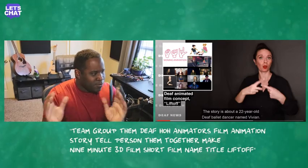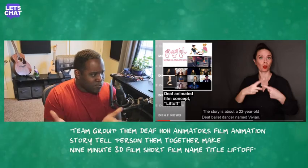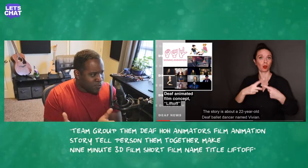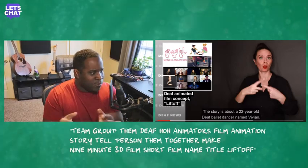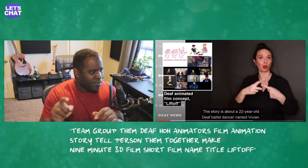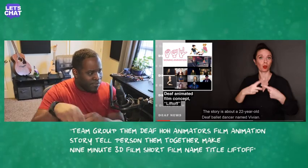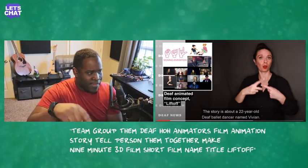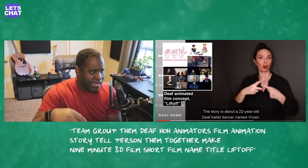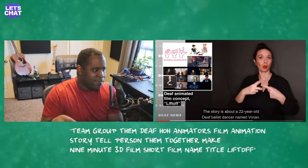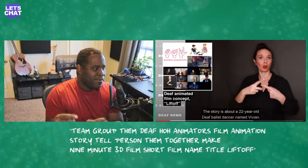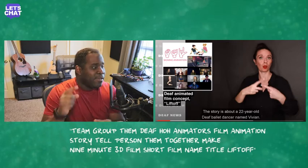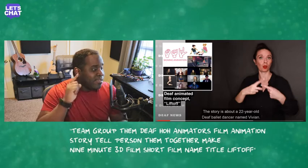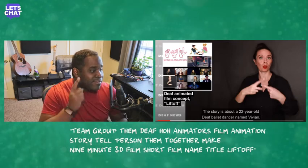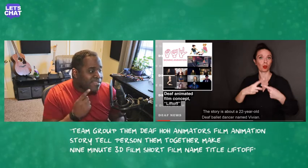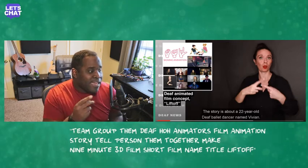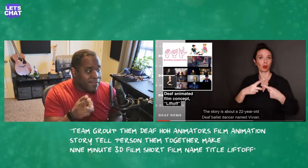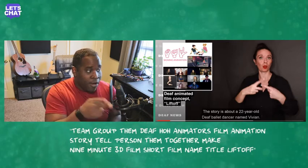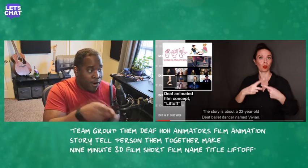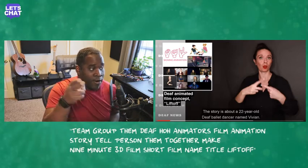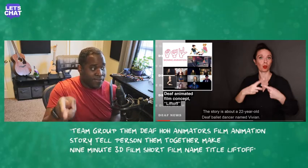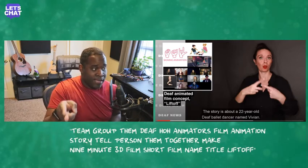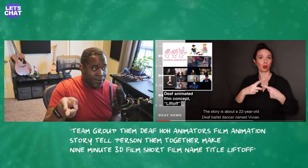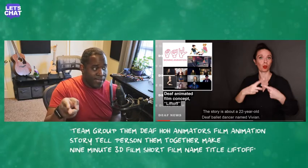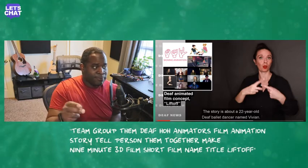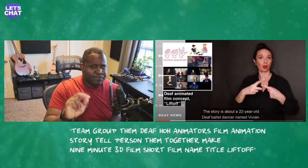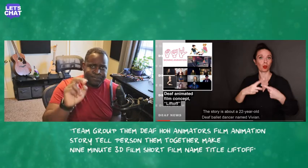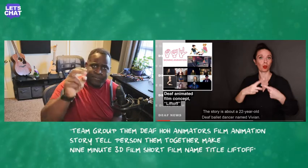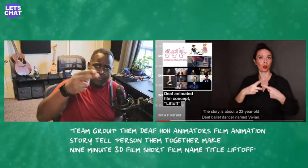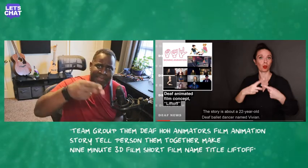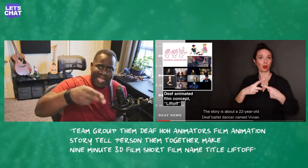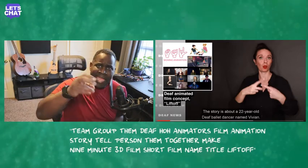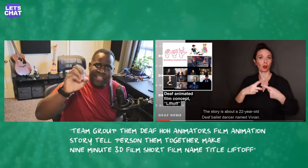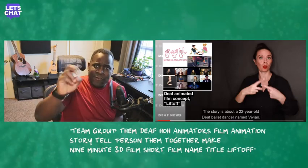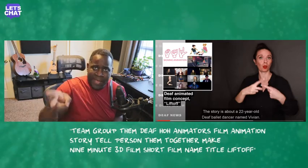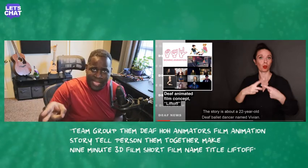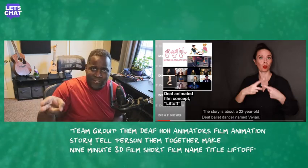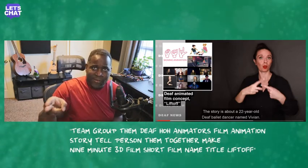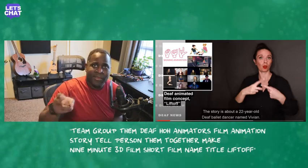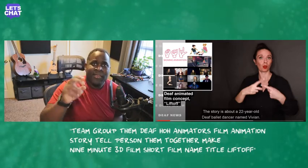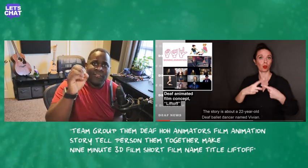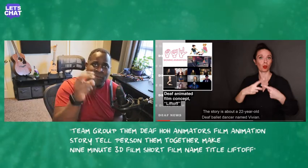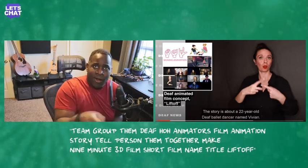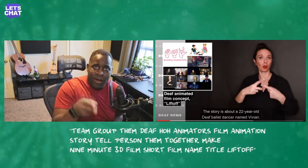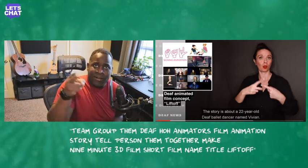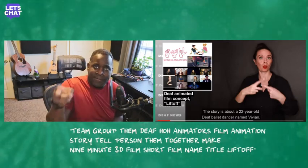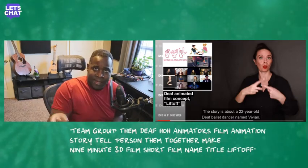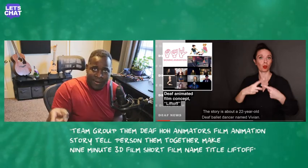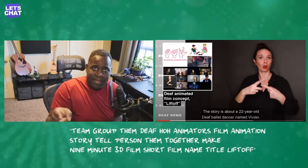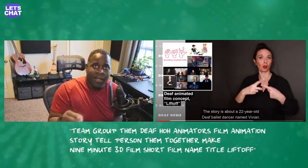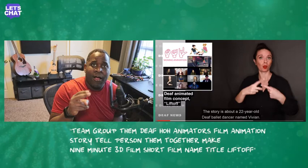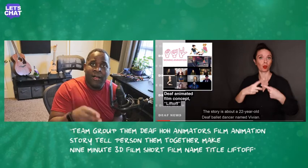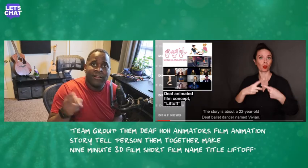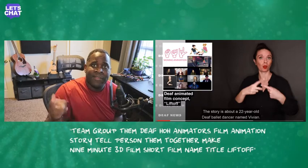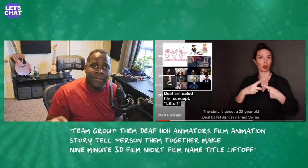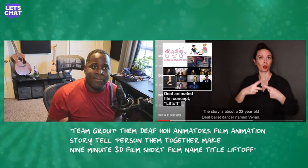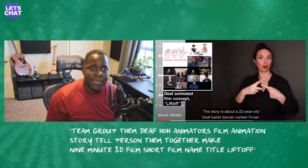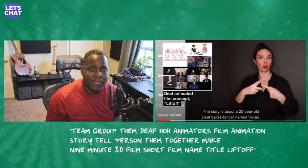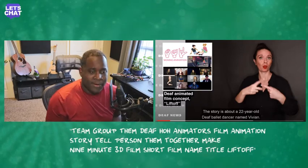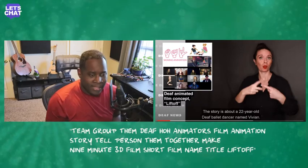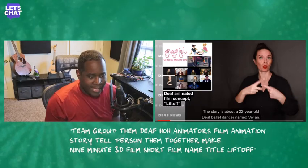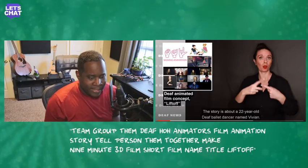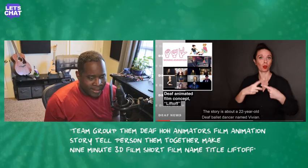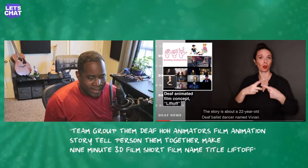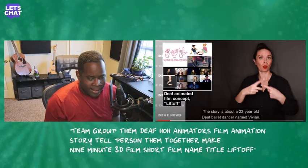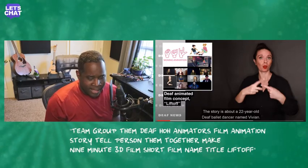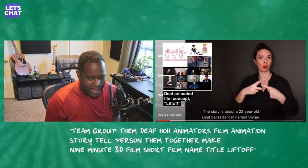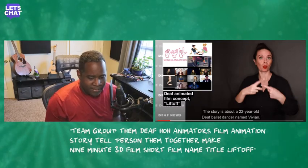team, group, them, deaf, hard of hearing, H-O-H. So hard of hearing people